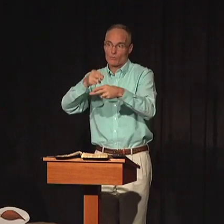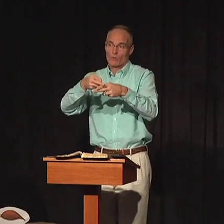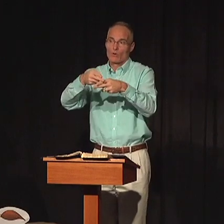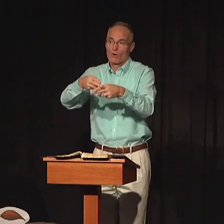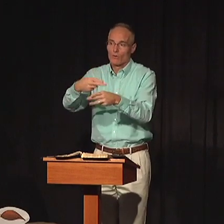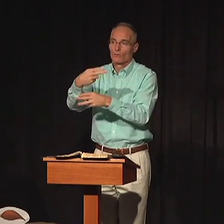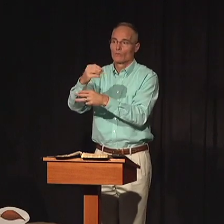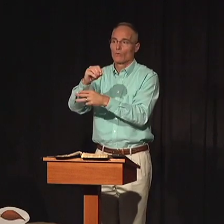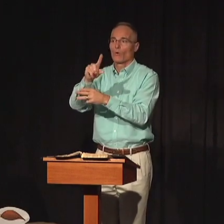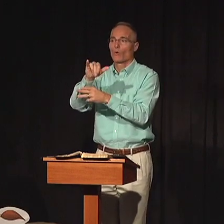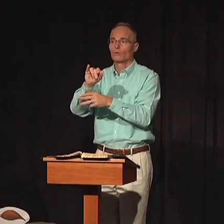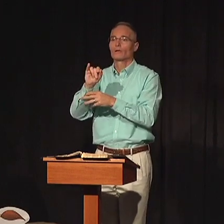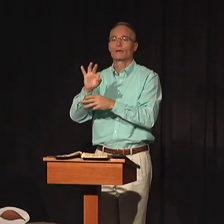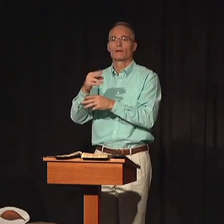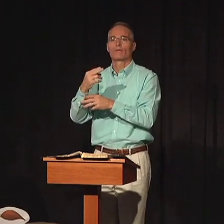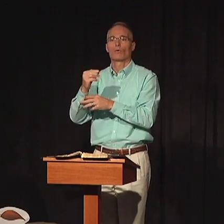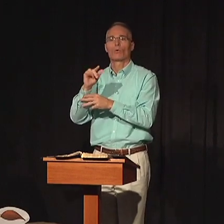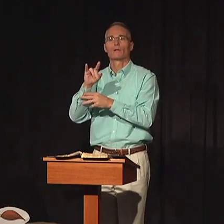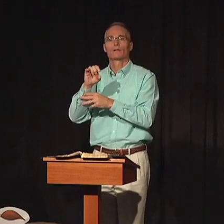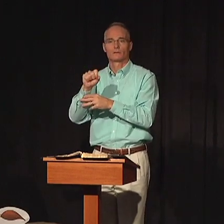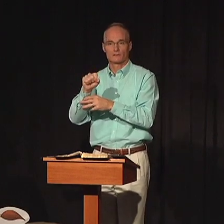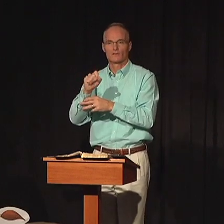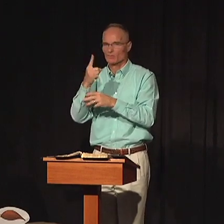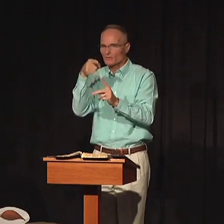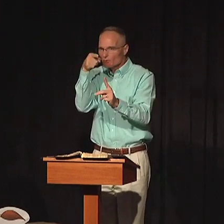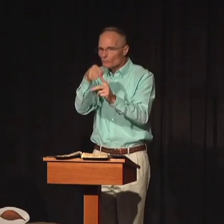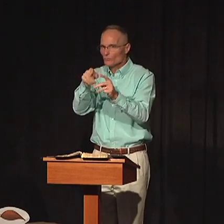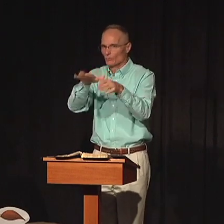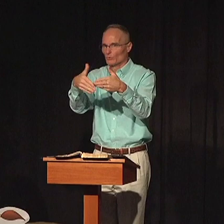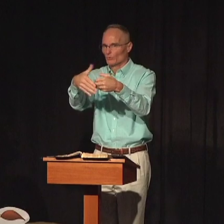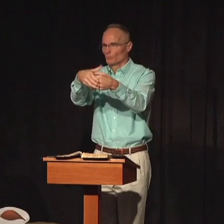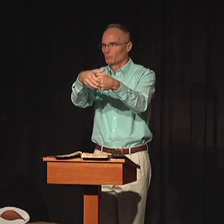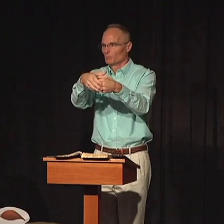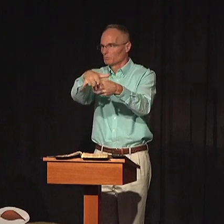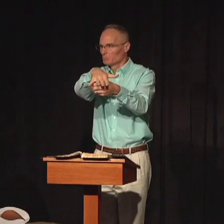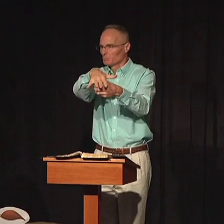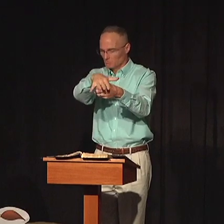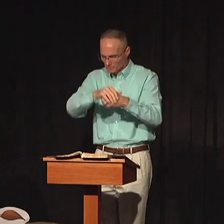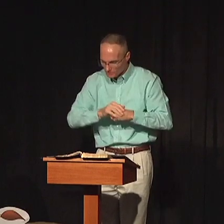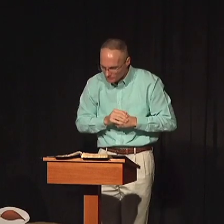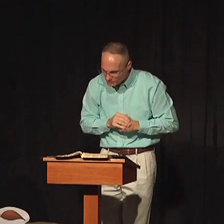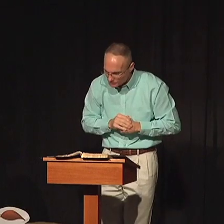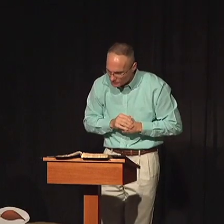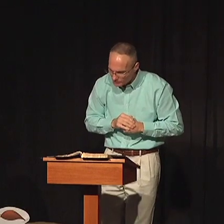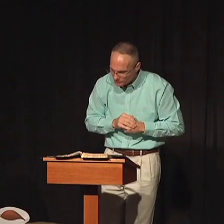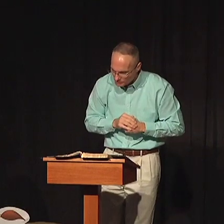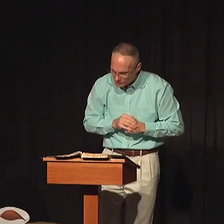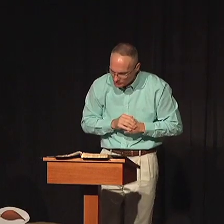within a certain area of the temple called the holiest of the holies.